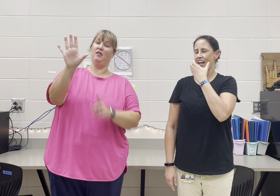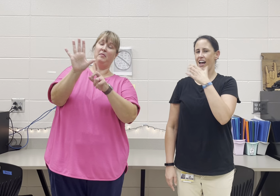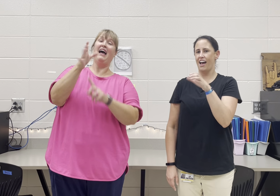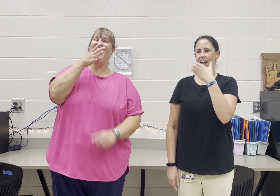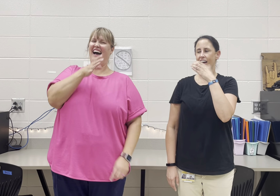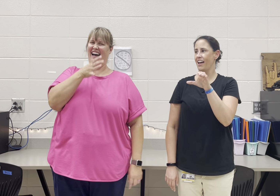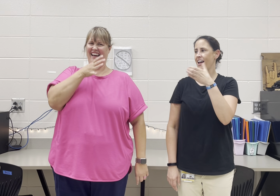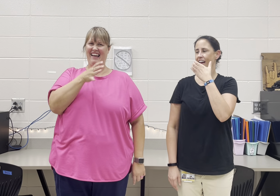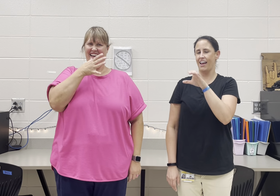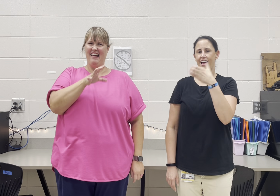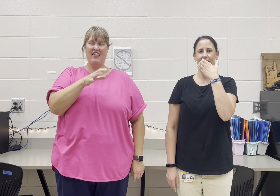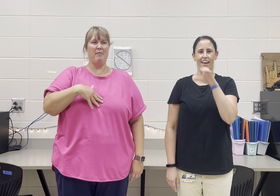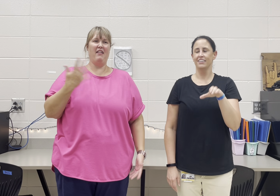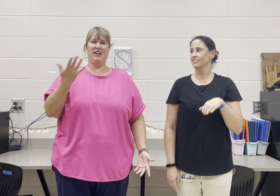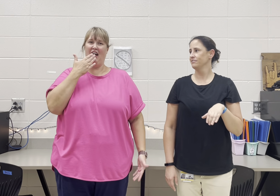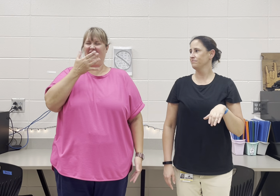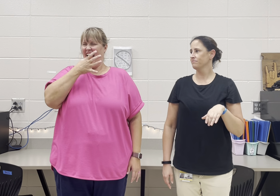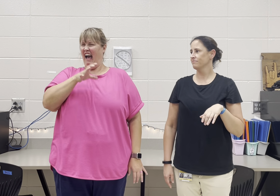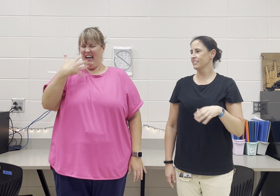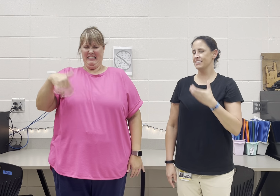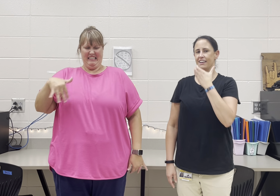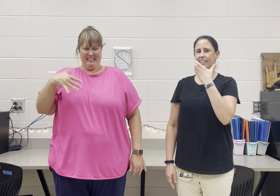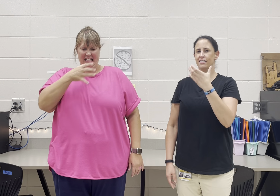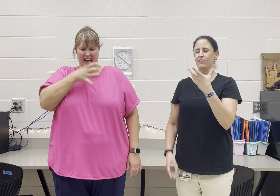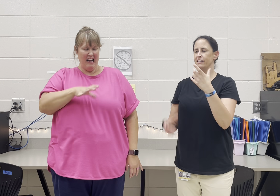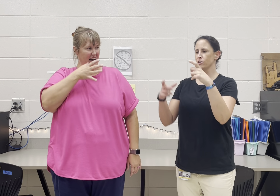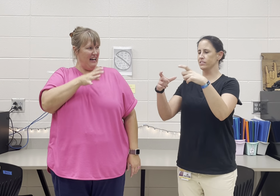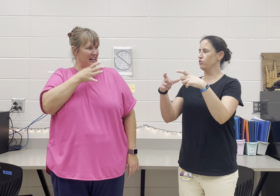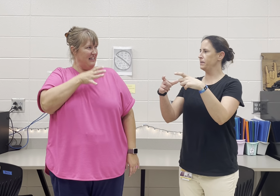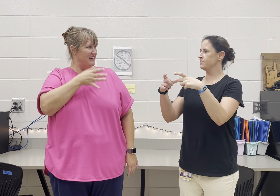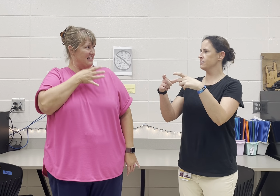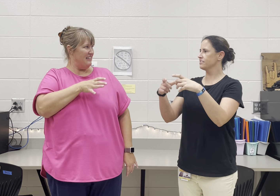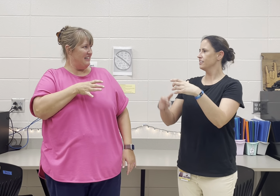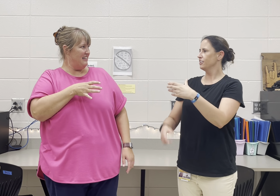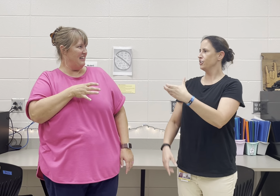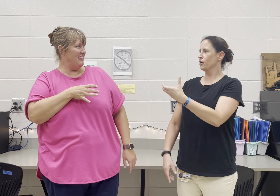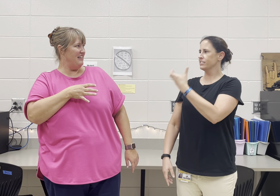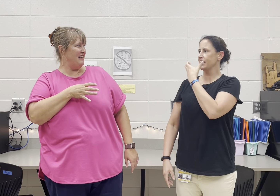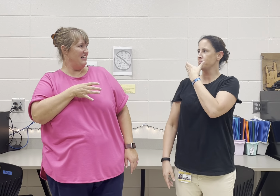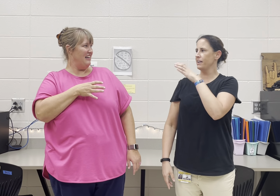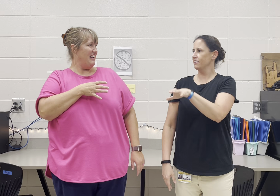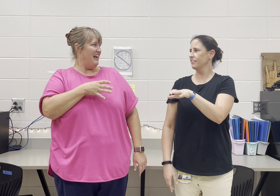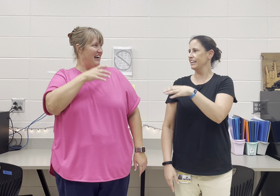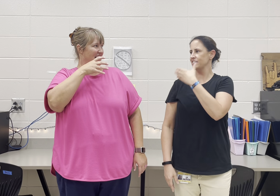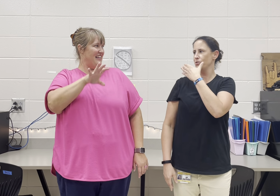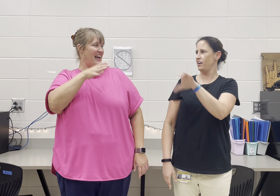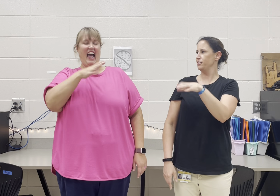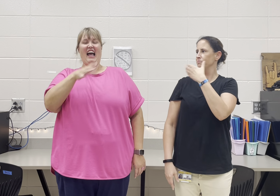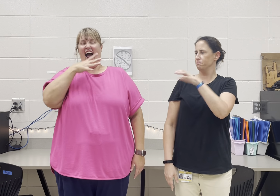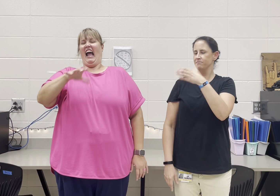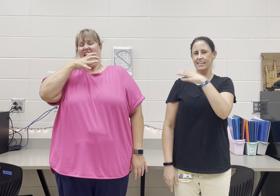thumb. Think about like your hand. Like, See, I think of like those little pizzas. You go to take a bite and it's too hot. You take it